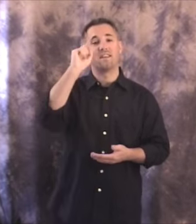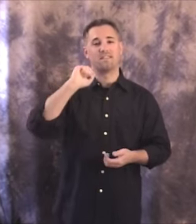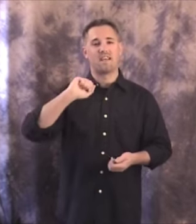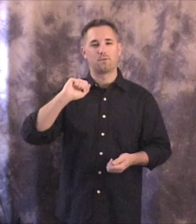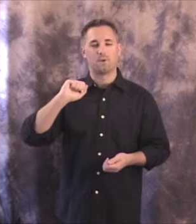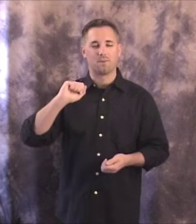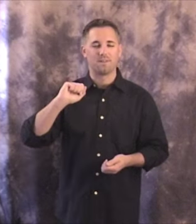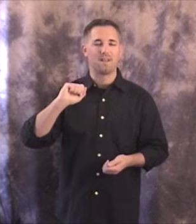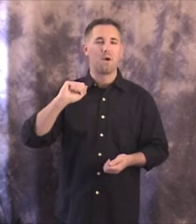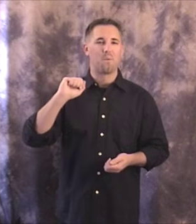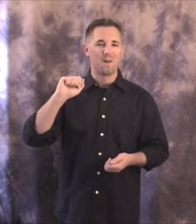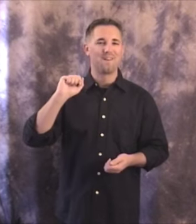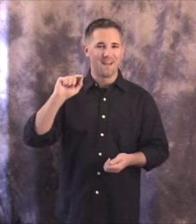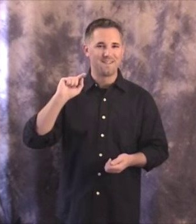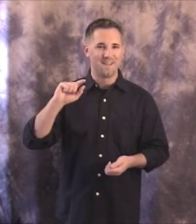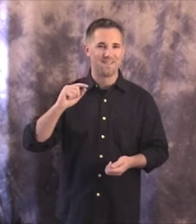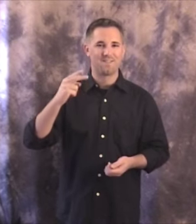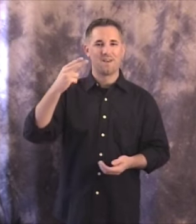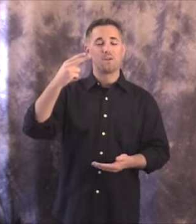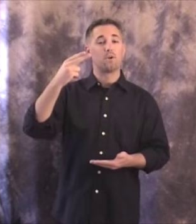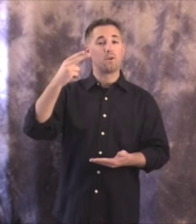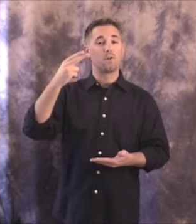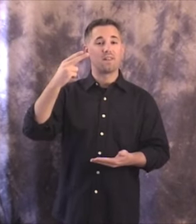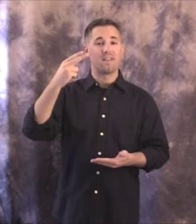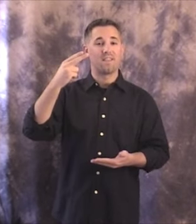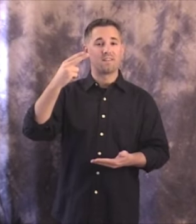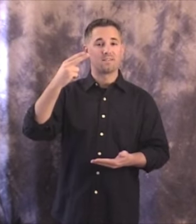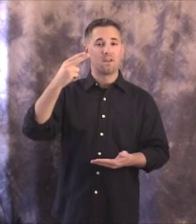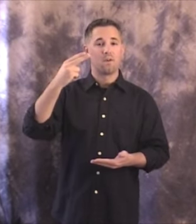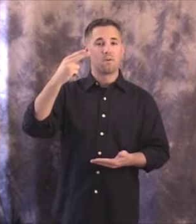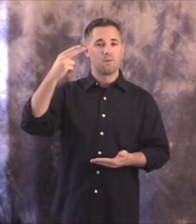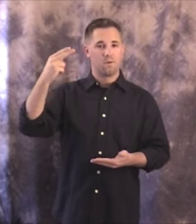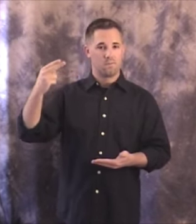tenths, that's what it was. 1 9 tenths. So it'll look like this.